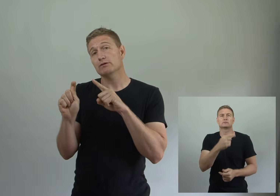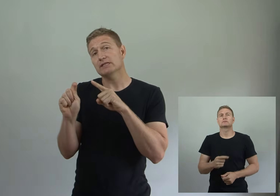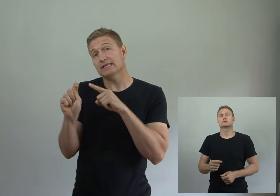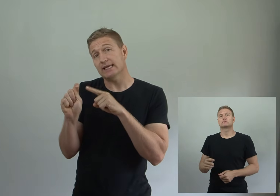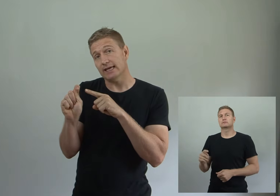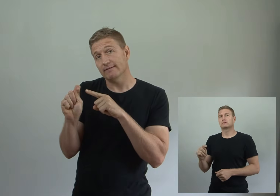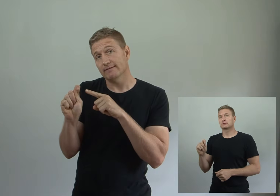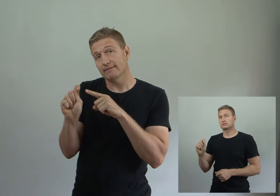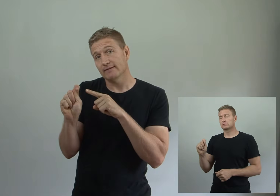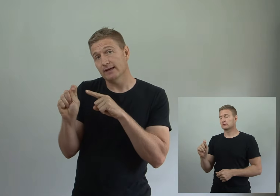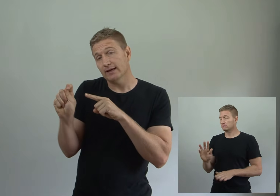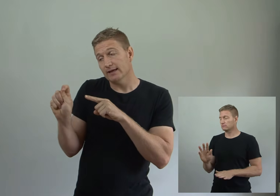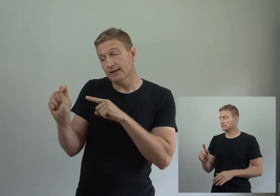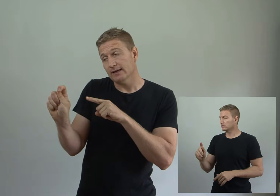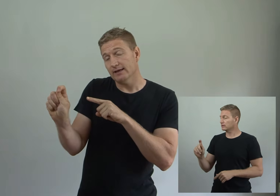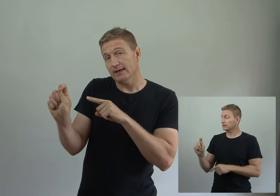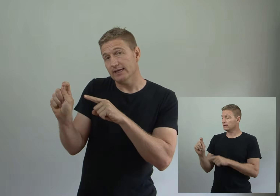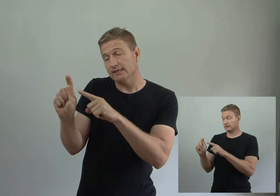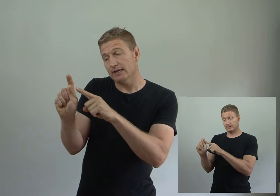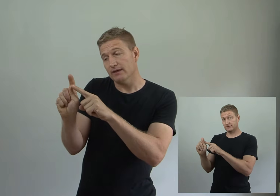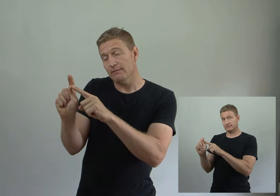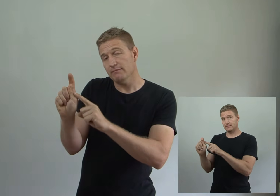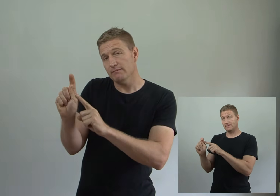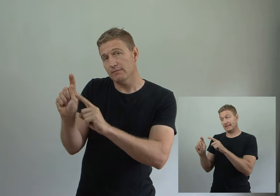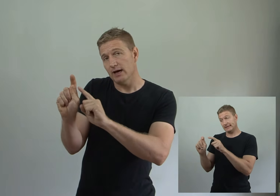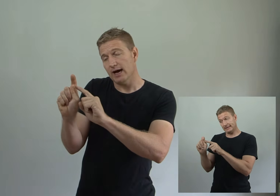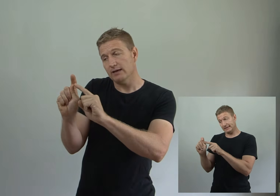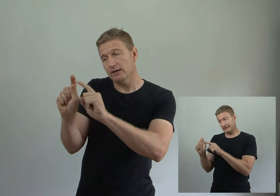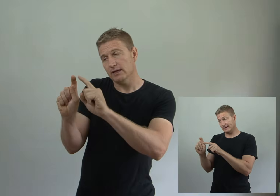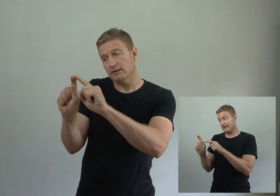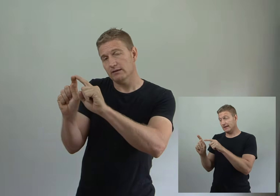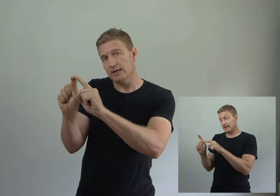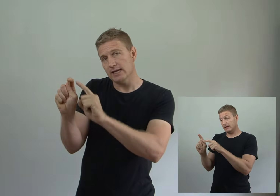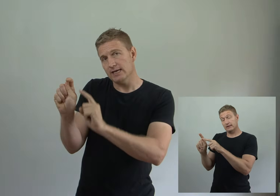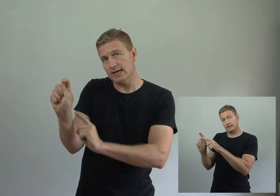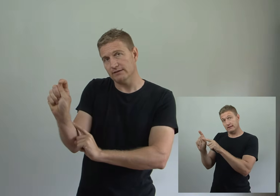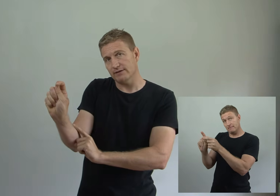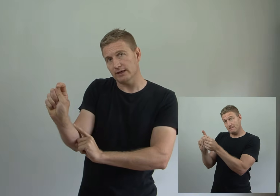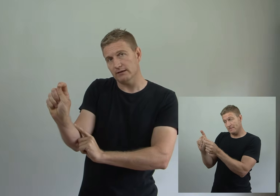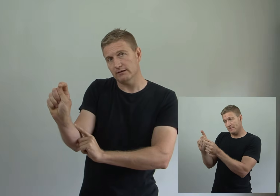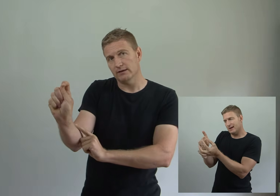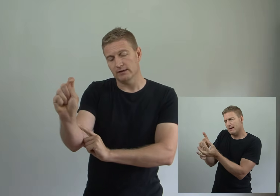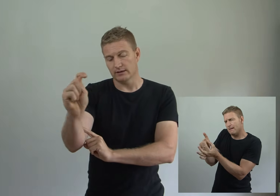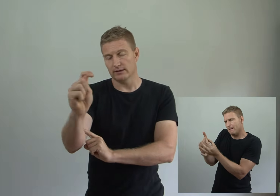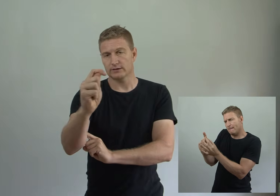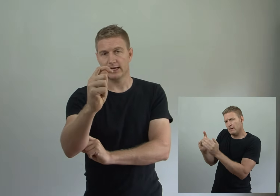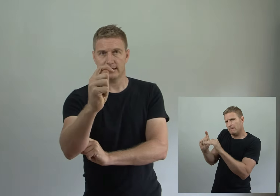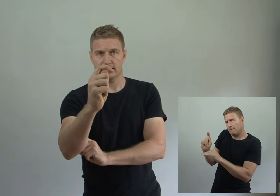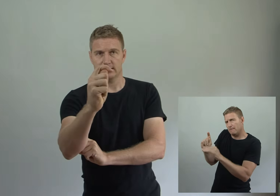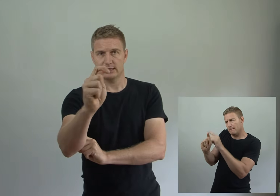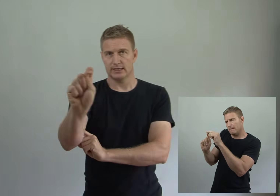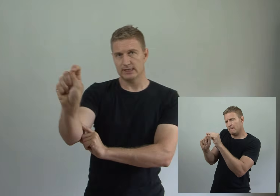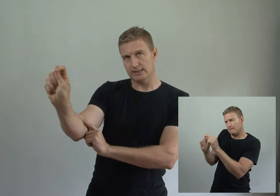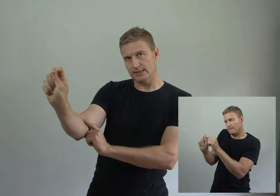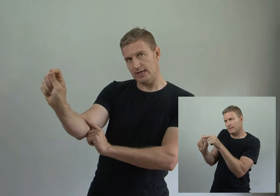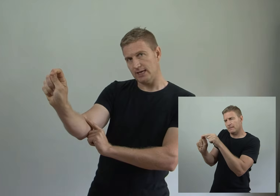want to use T. It is the thumb underneath the index finger. It looks like